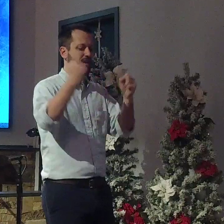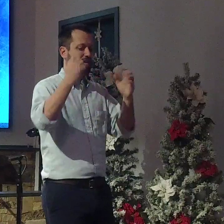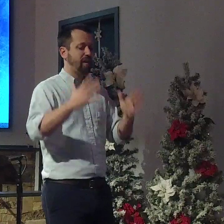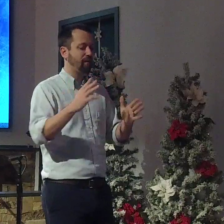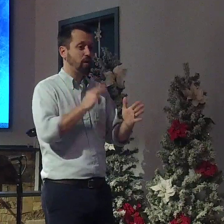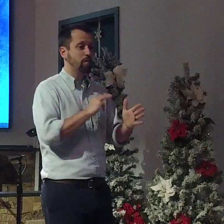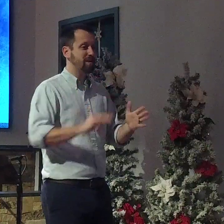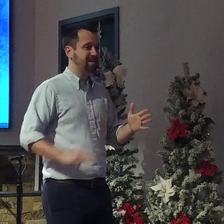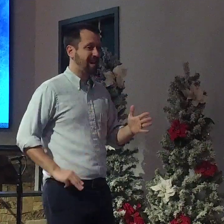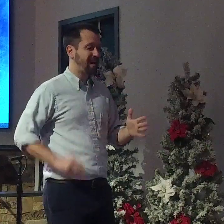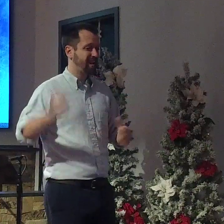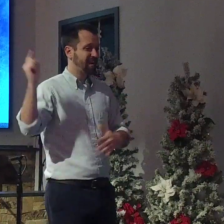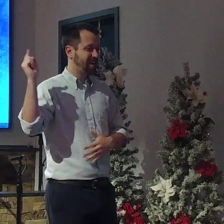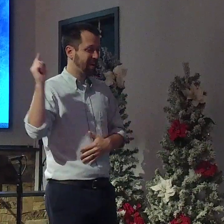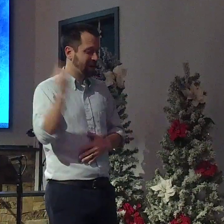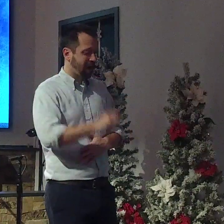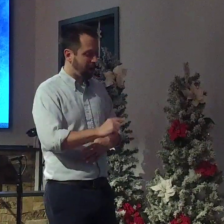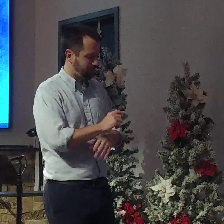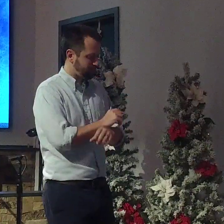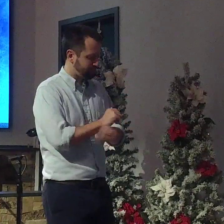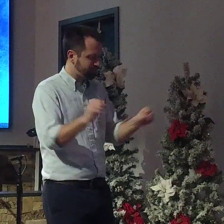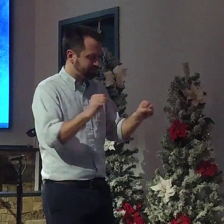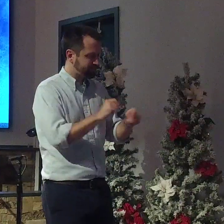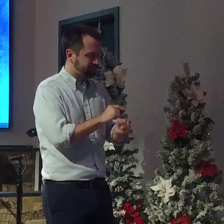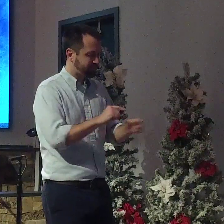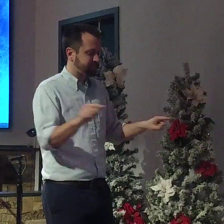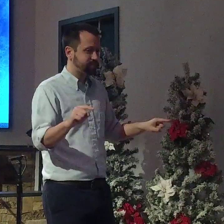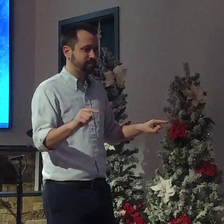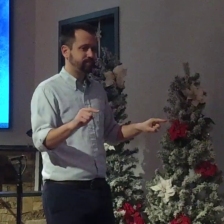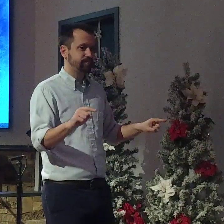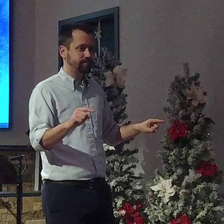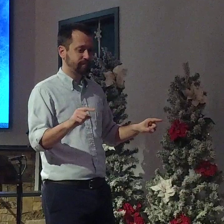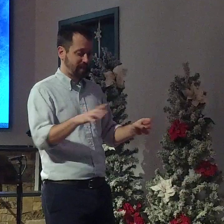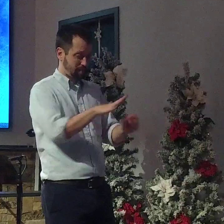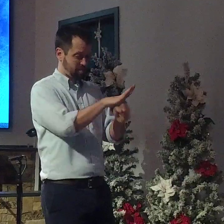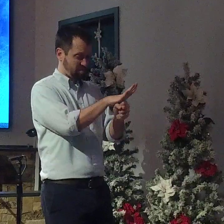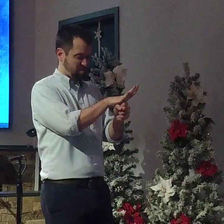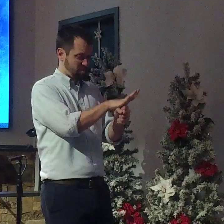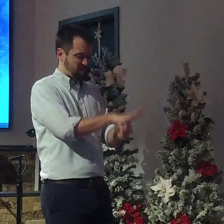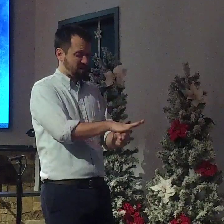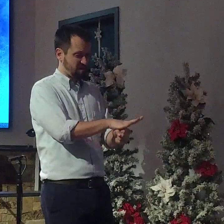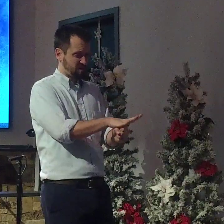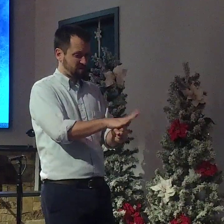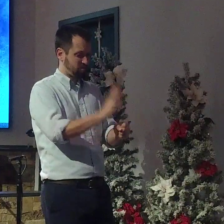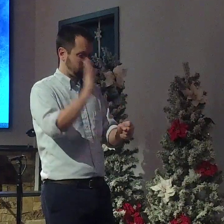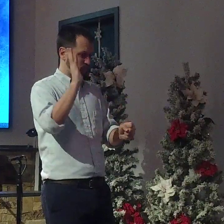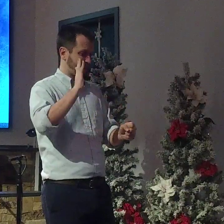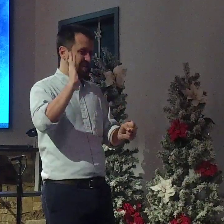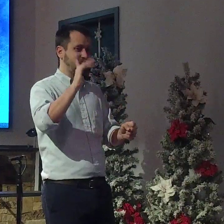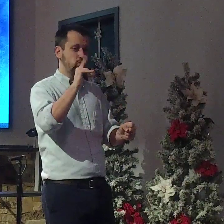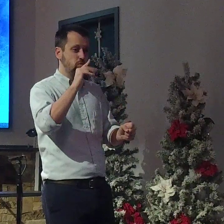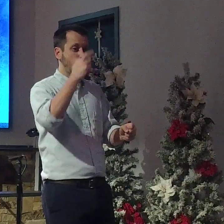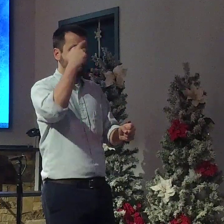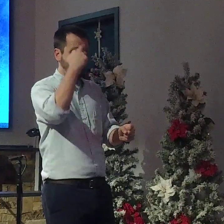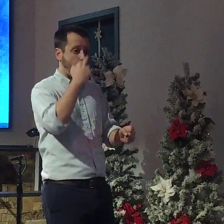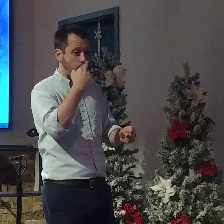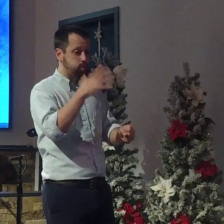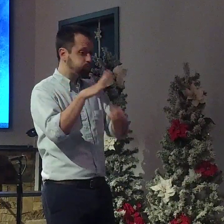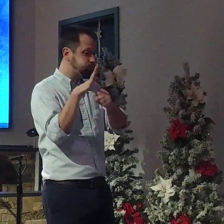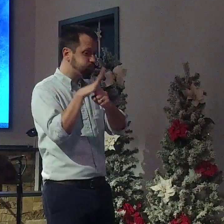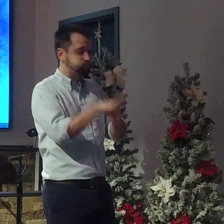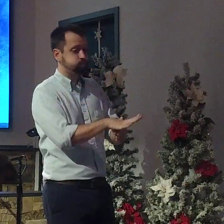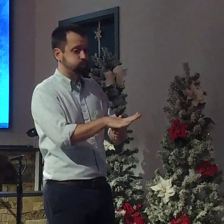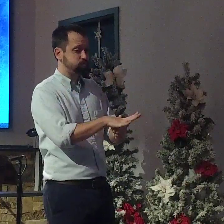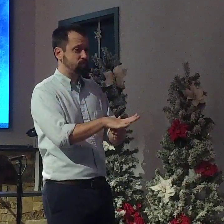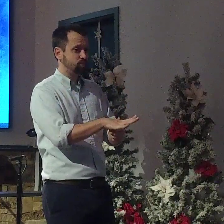have family get-togethers. They have singing. They have gift-giving. They go to Christmas parties, whether it's work-related or not. But